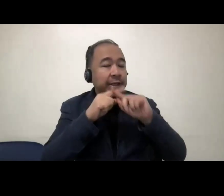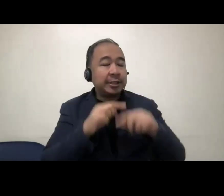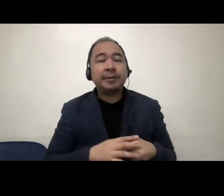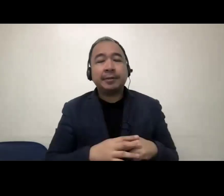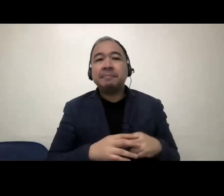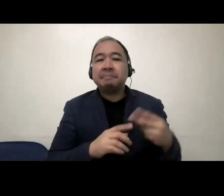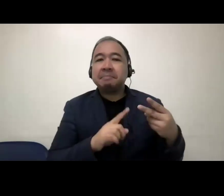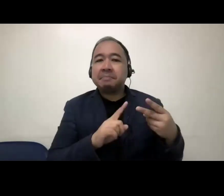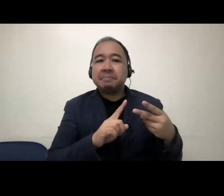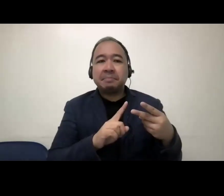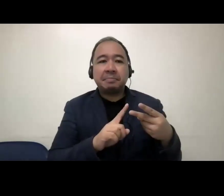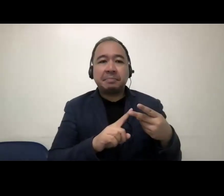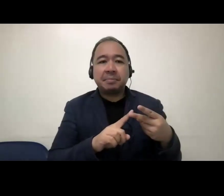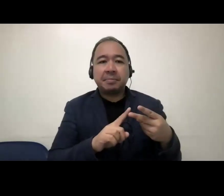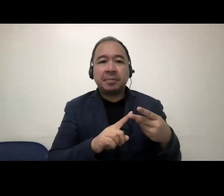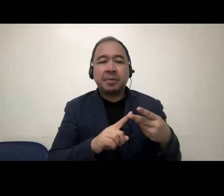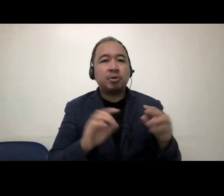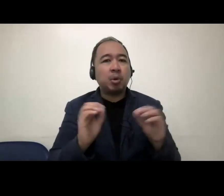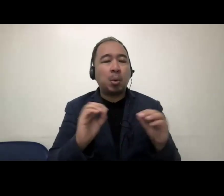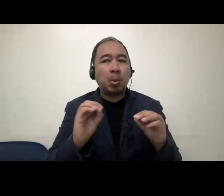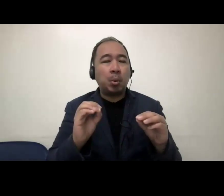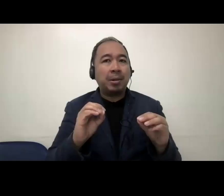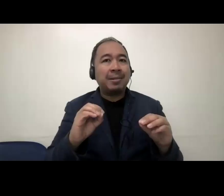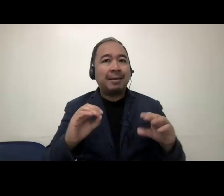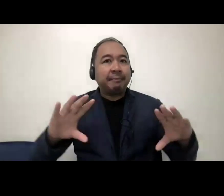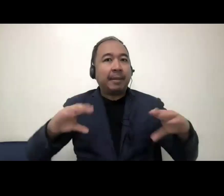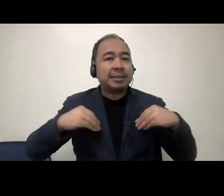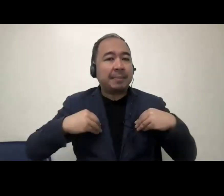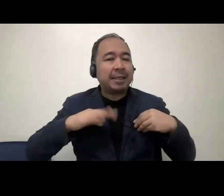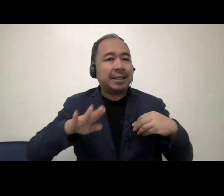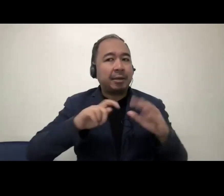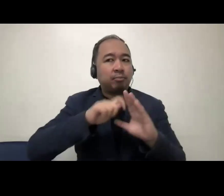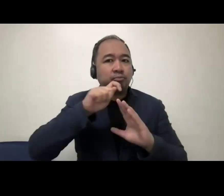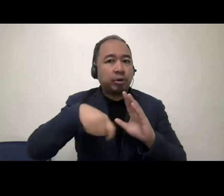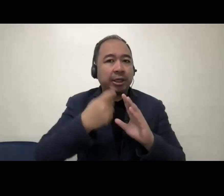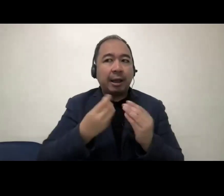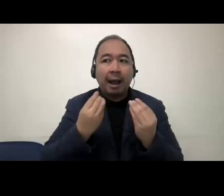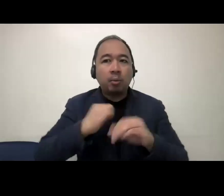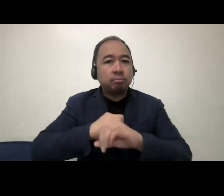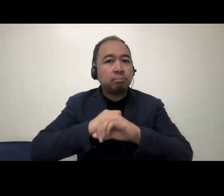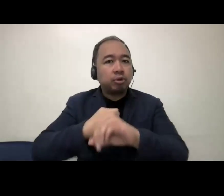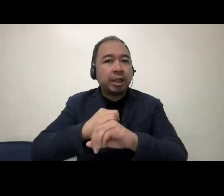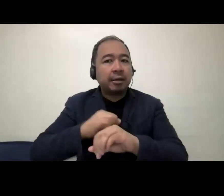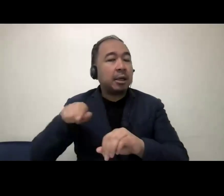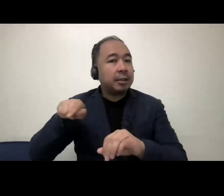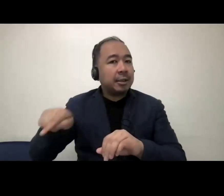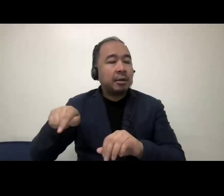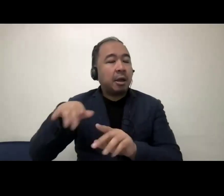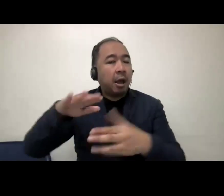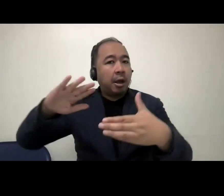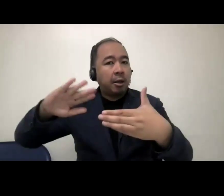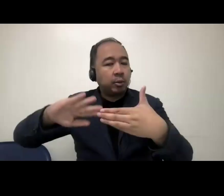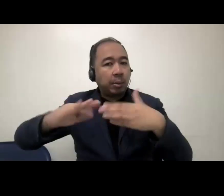to ensuring the zero tolerance on reprisal, to ensure the protection of community who file complaint, but also to